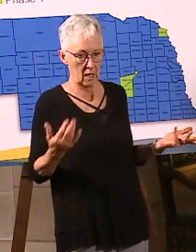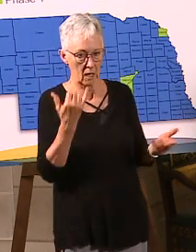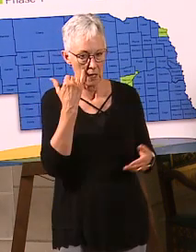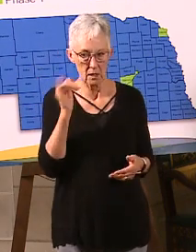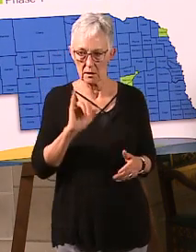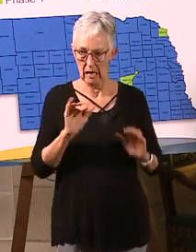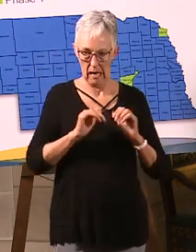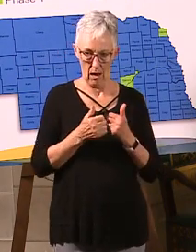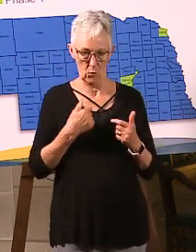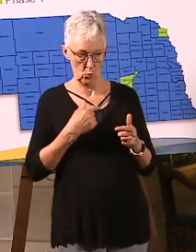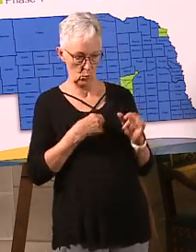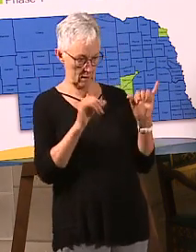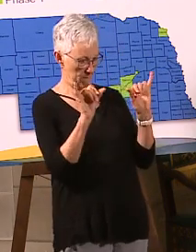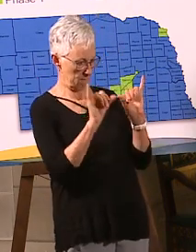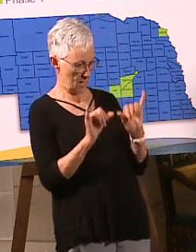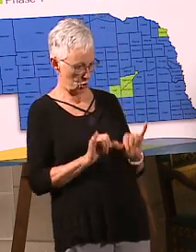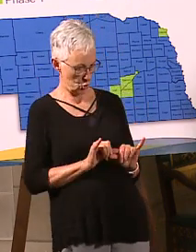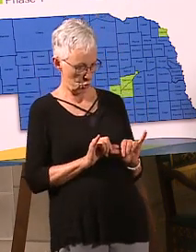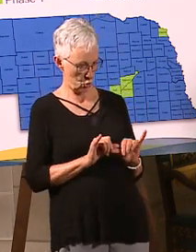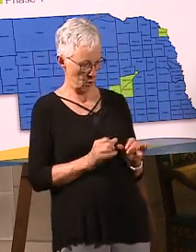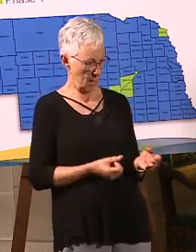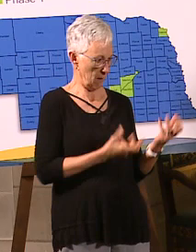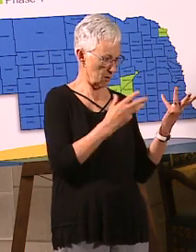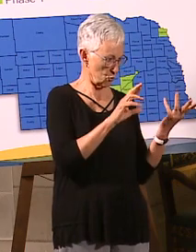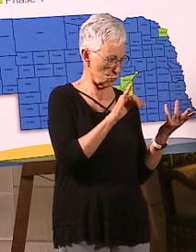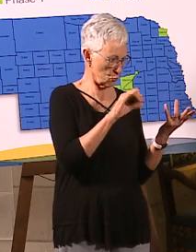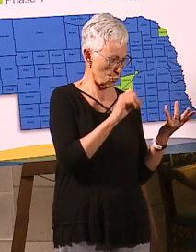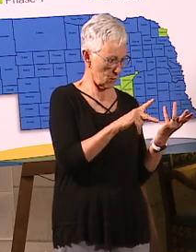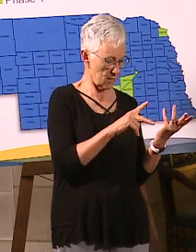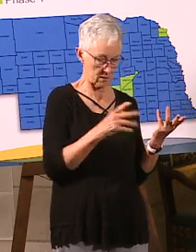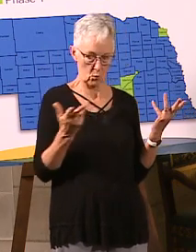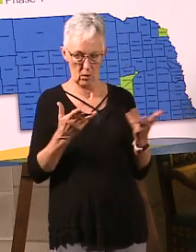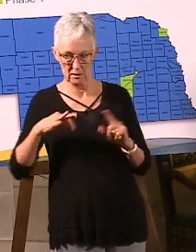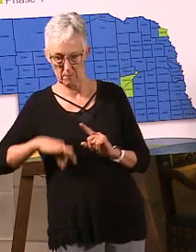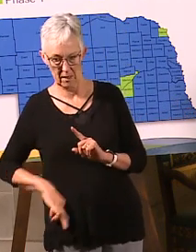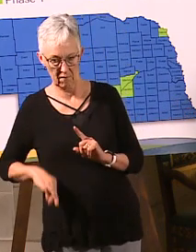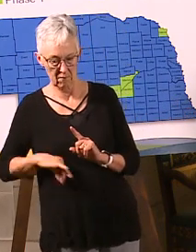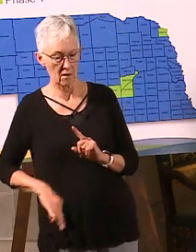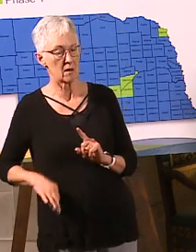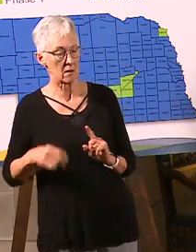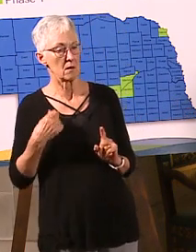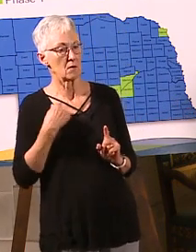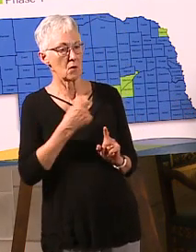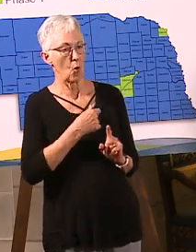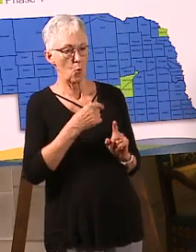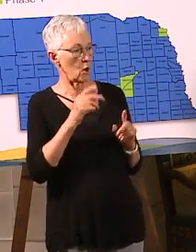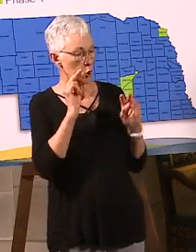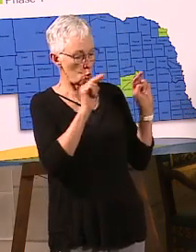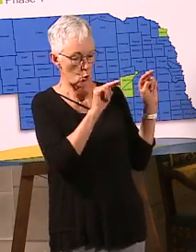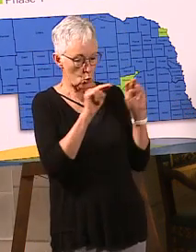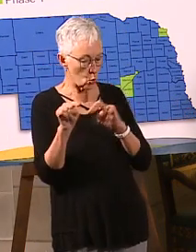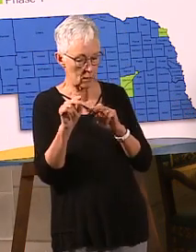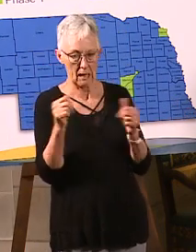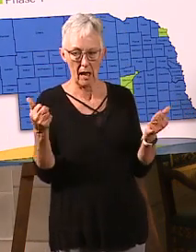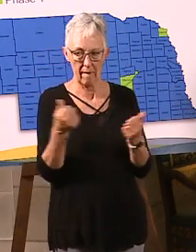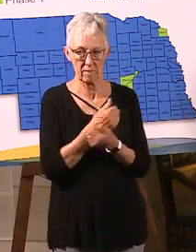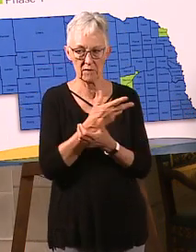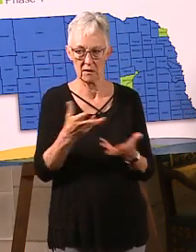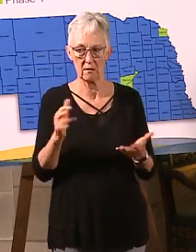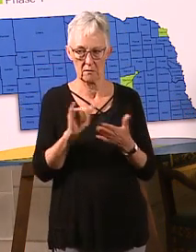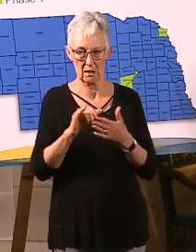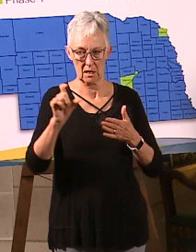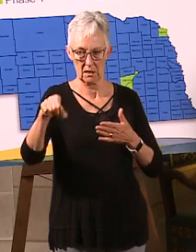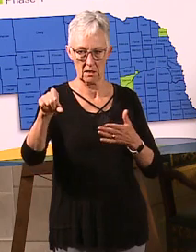of gauge what the level of risk is and what the procedures ought to be? So really every detail that you can think of that has to take place in schools is